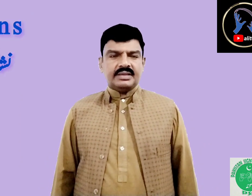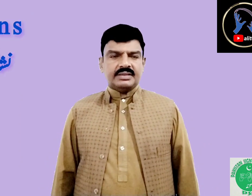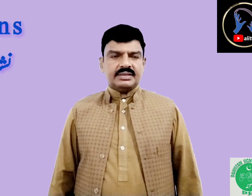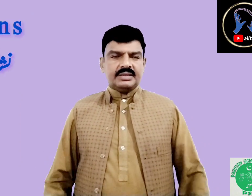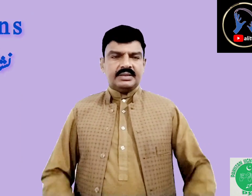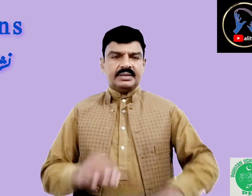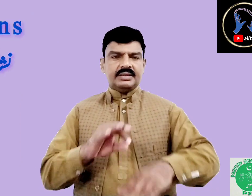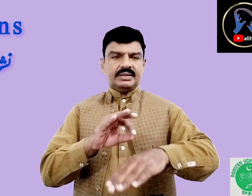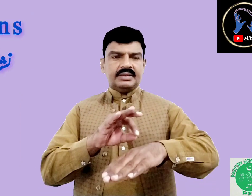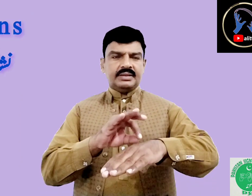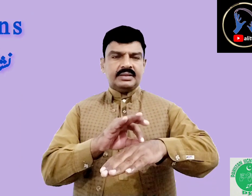science,